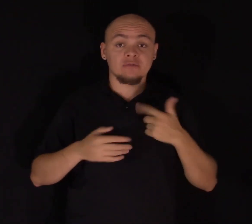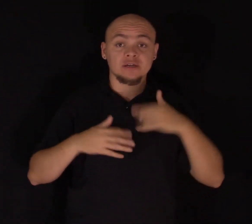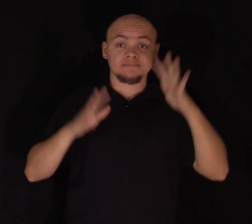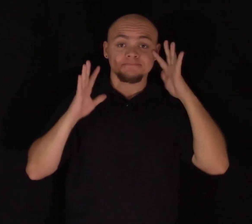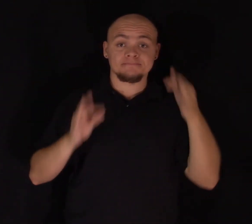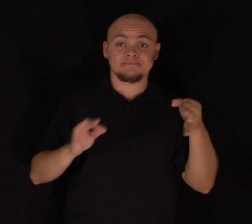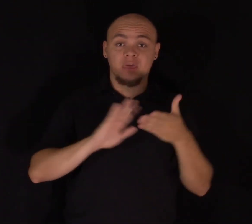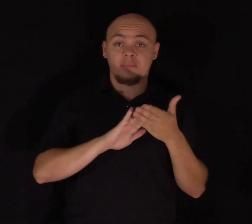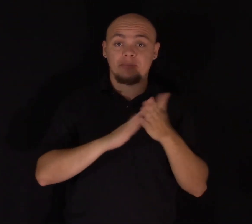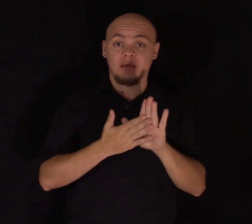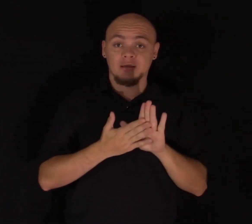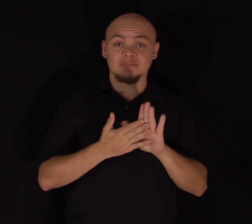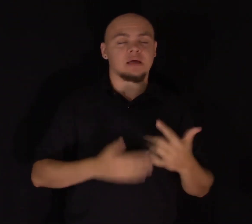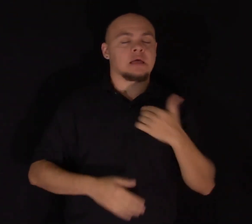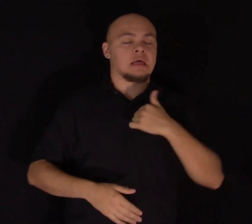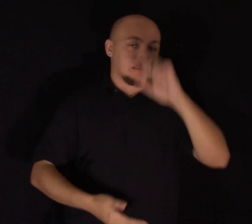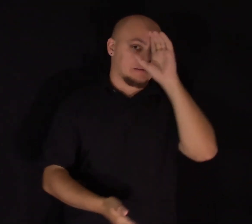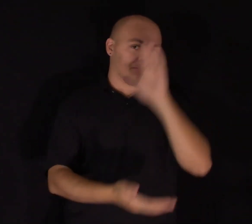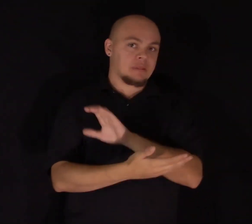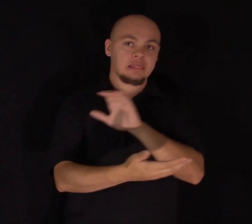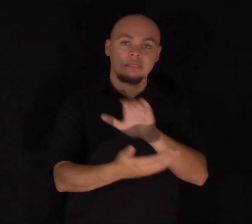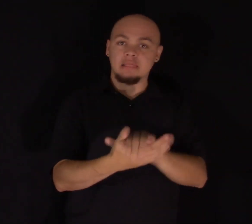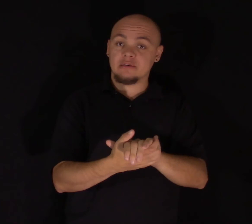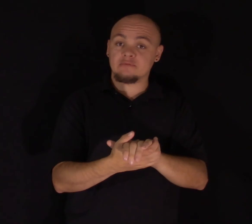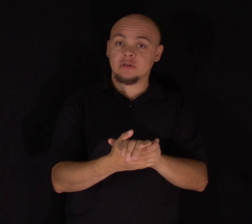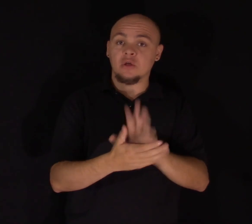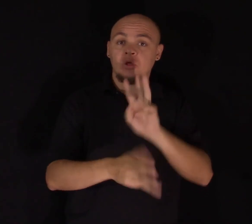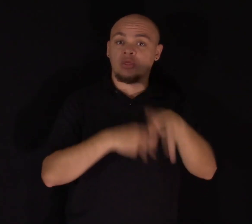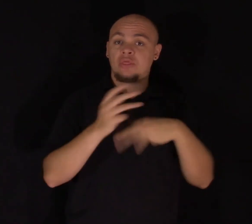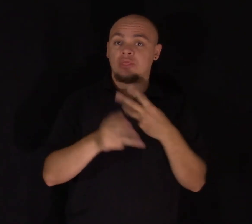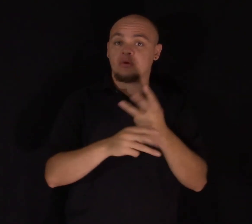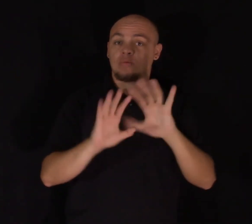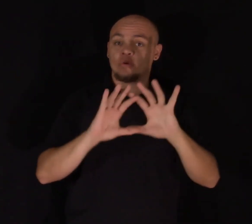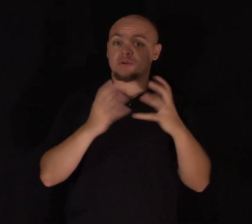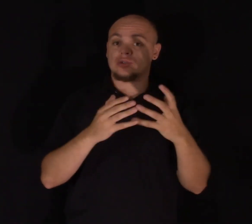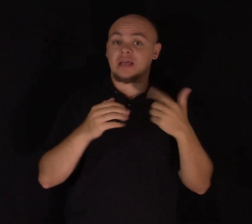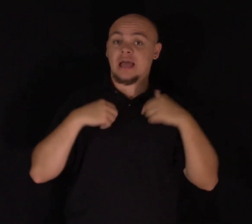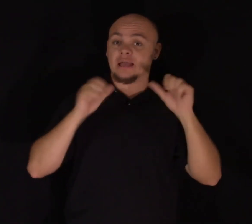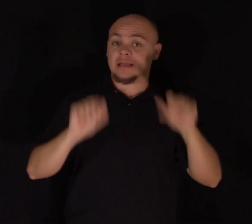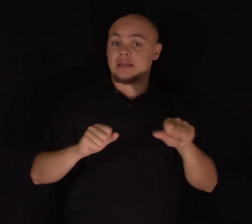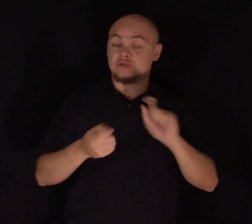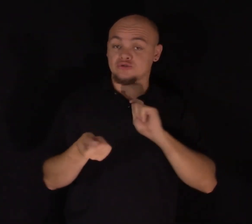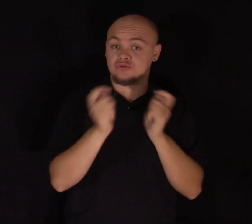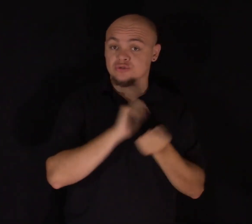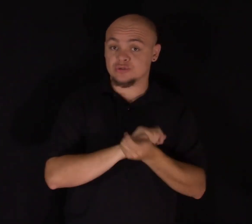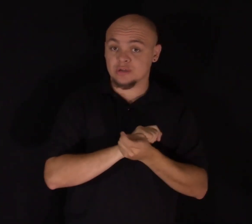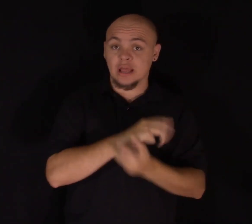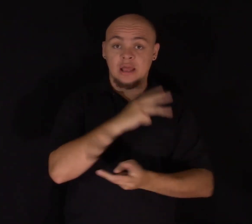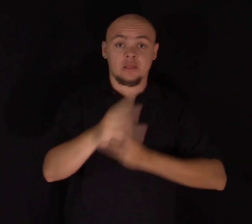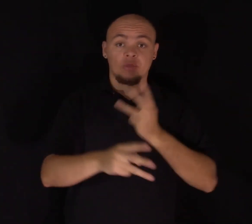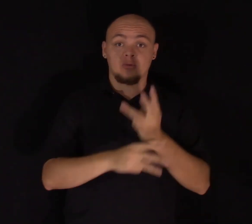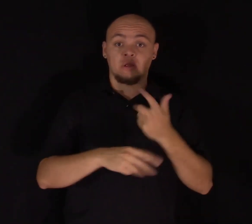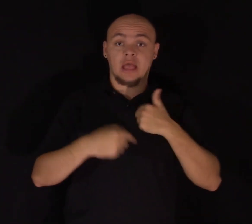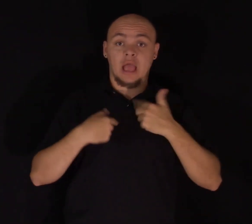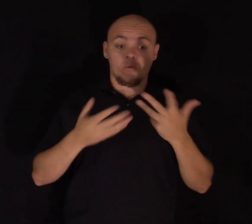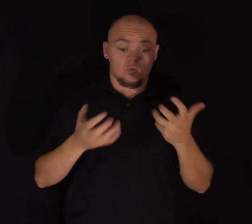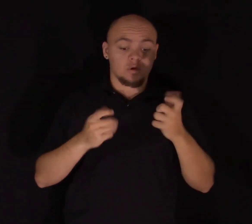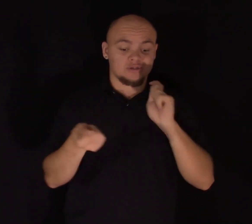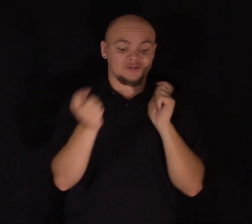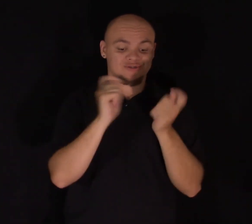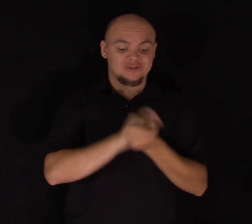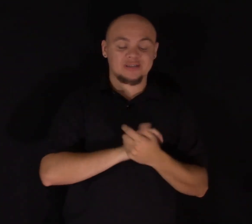become, I believe that I can change the world. And as I'm striving to change the world, I will be